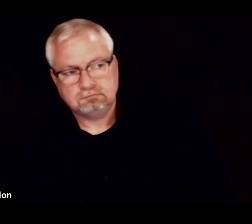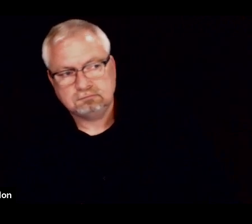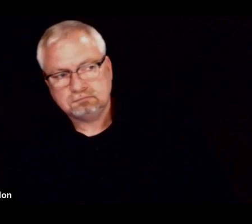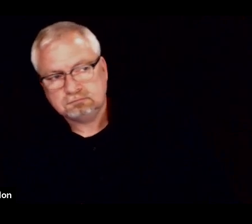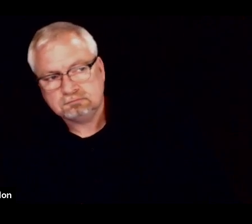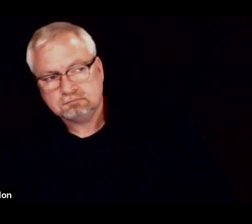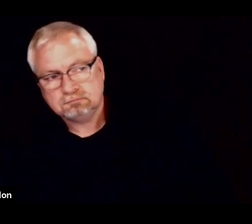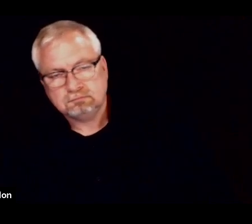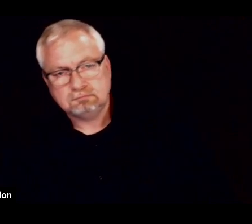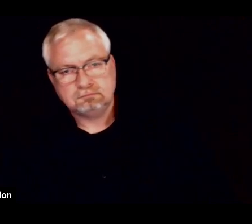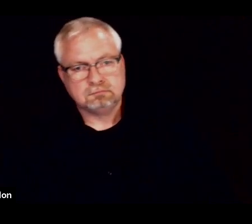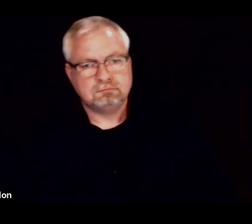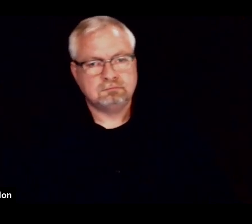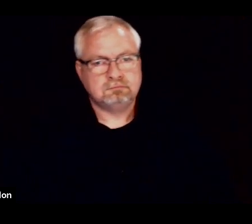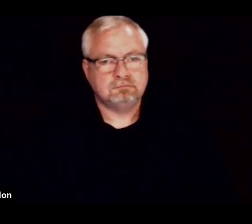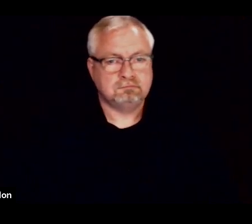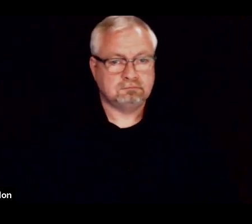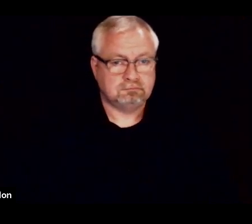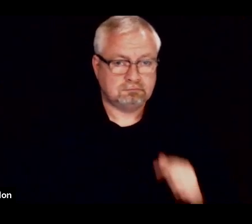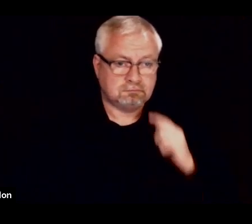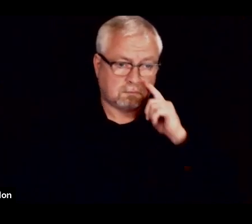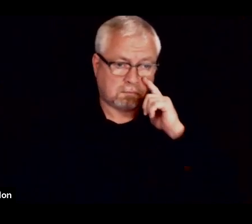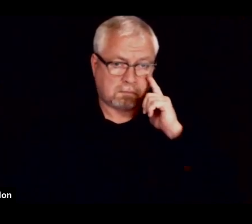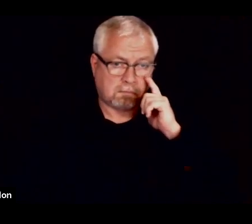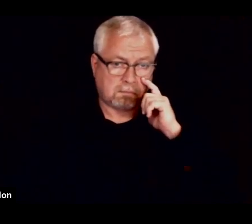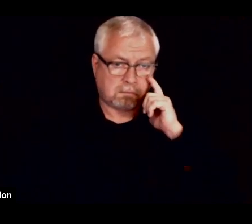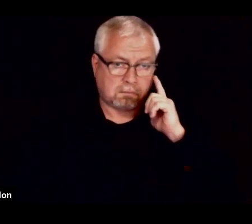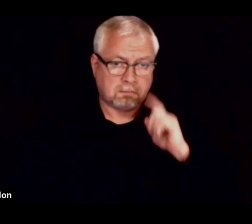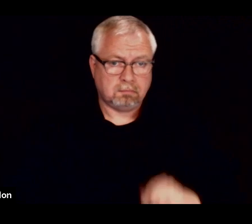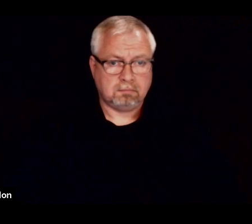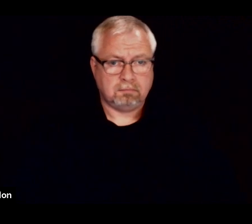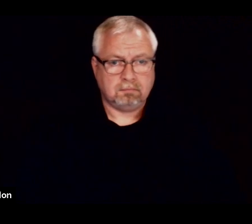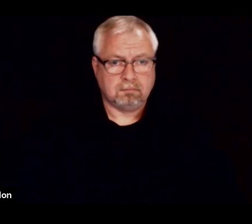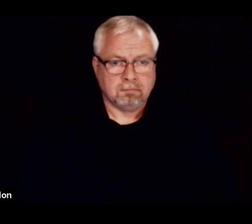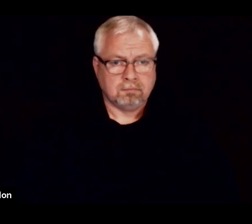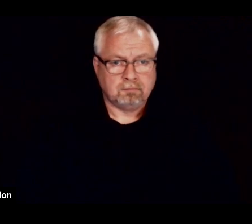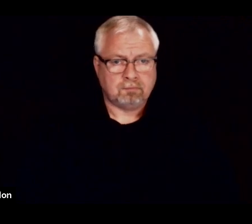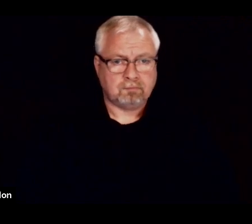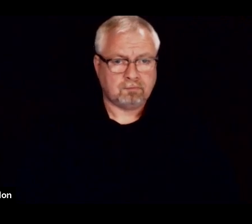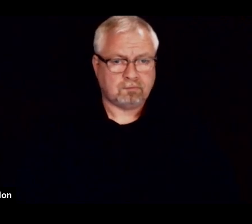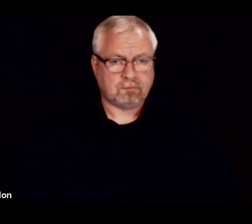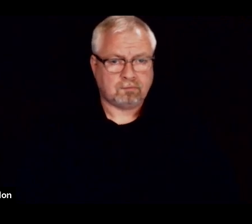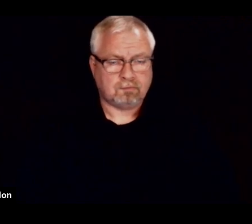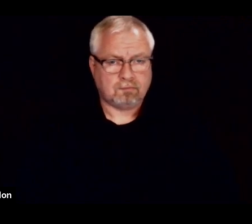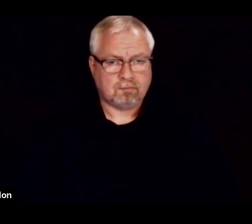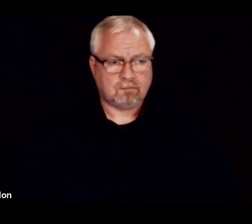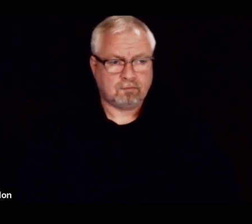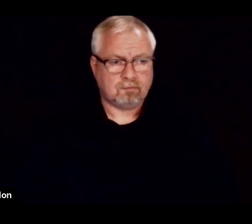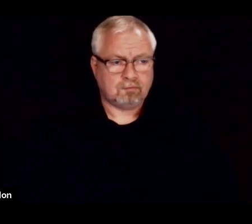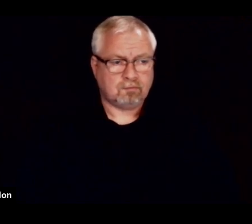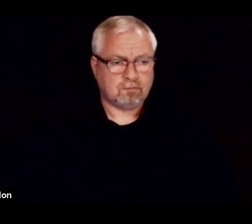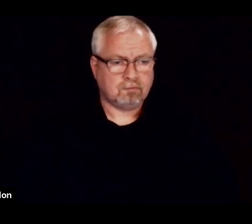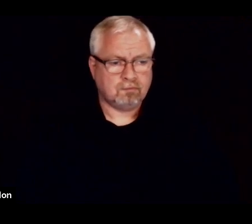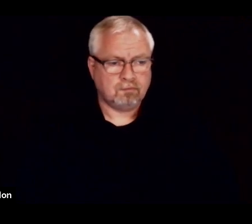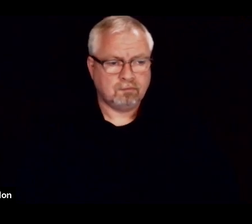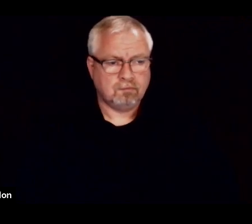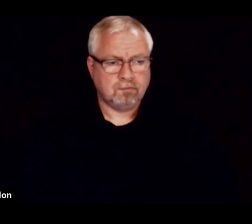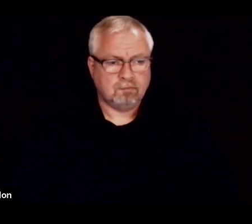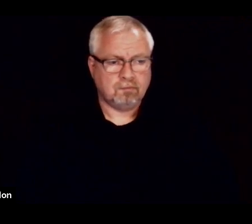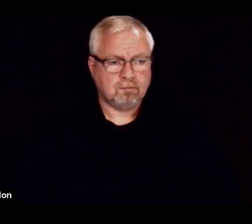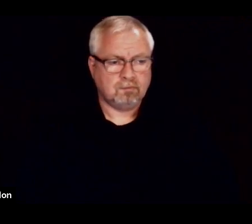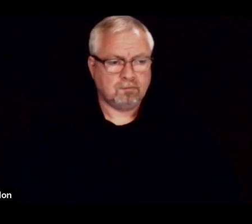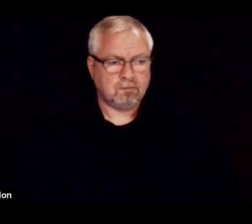Minnesota, built by CBS News, powered locally by WCCO. Watch CBSN Minnesota on your Apple TV. It's